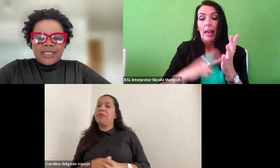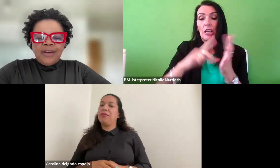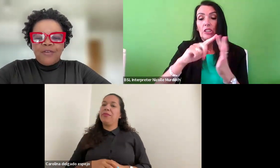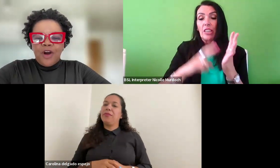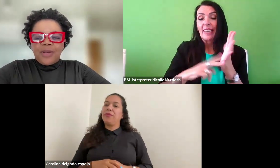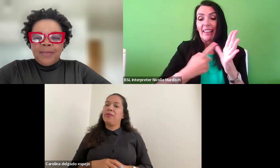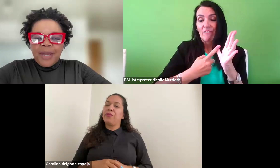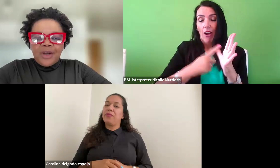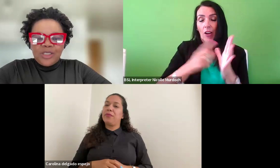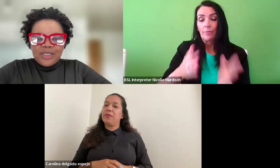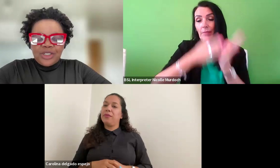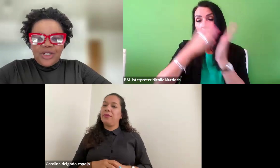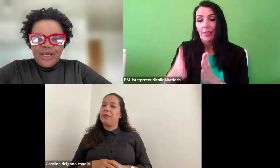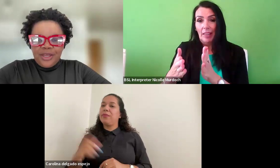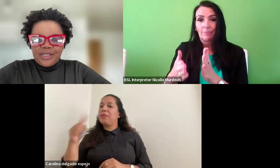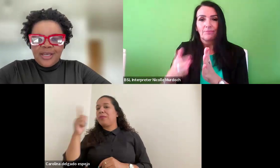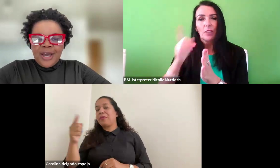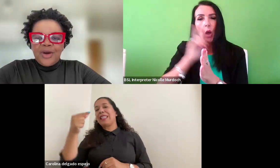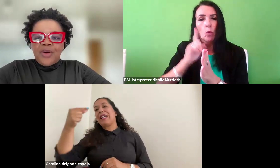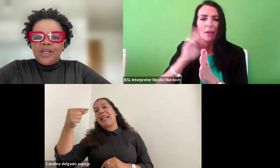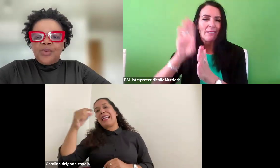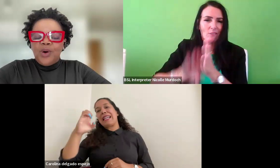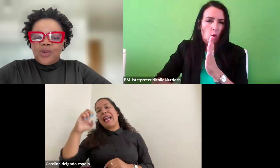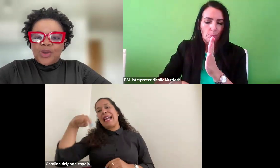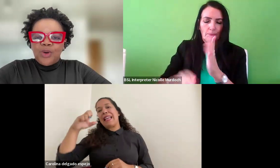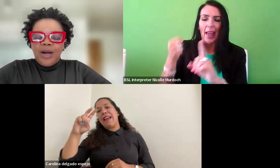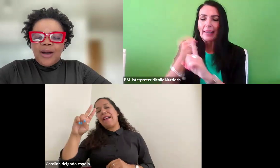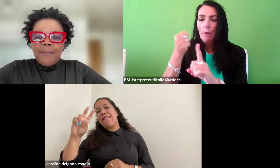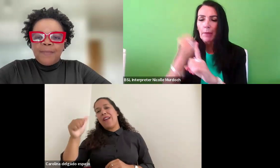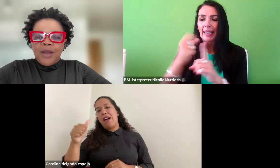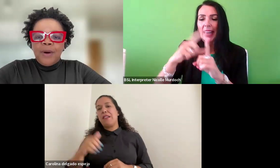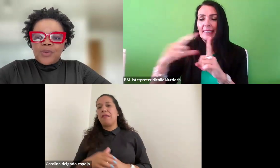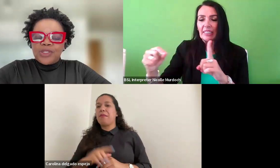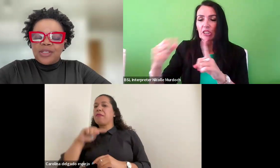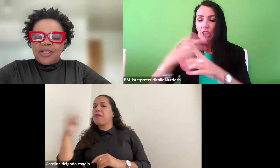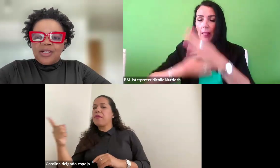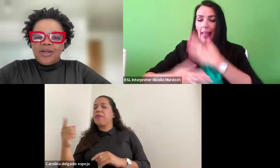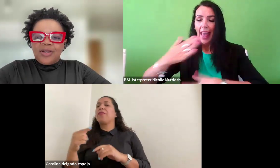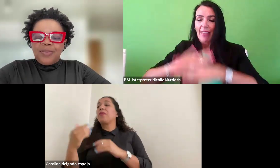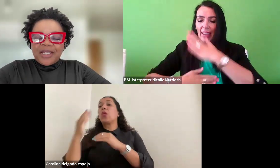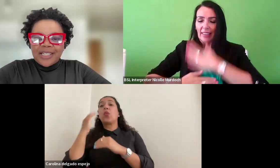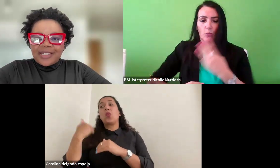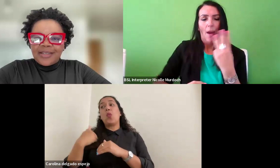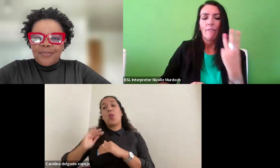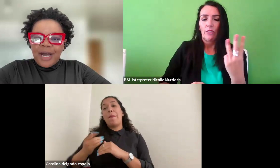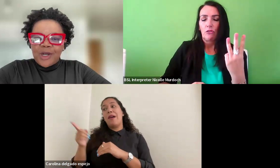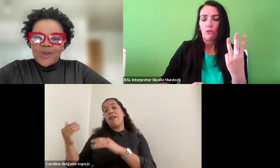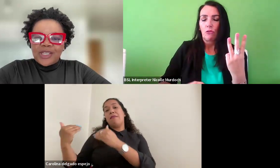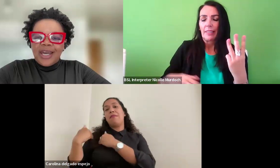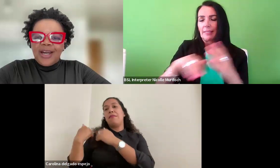who is from Campaign on Digital Ethics. Ryan will also post the